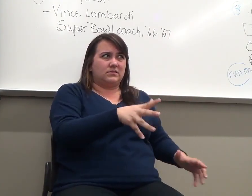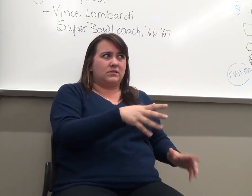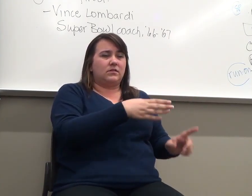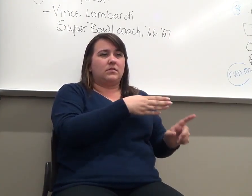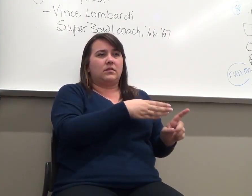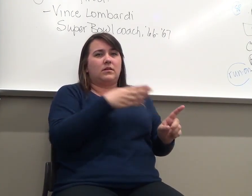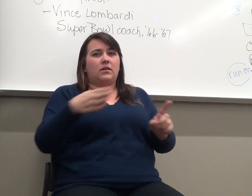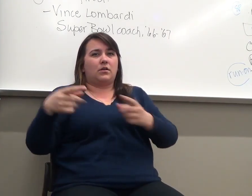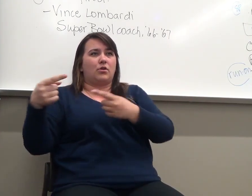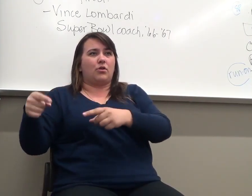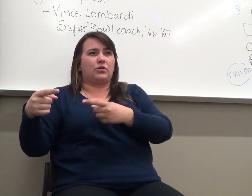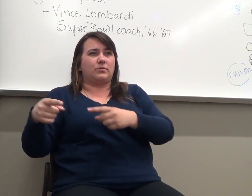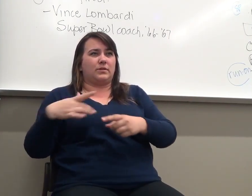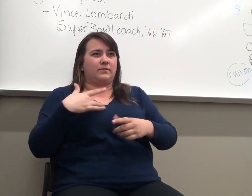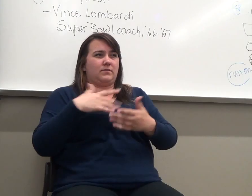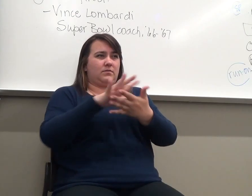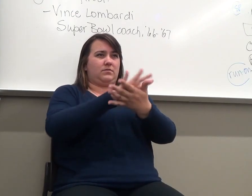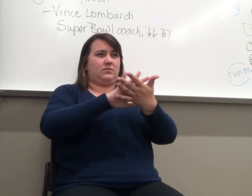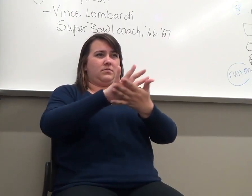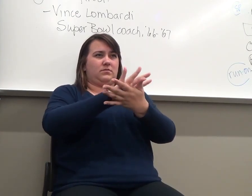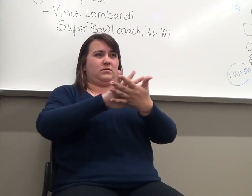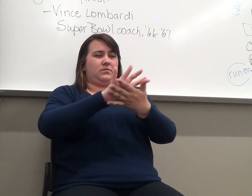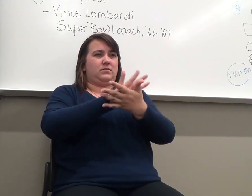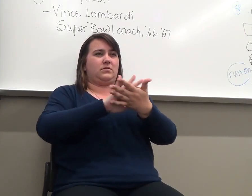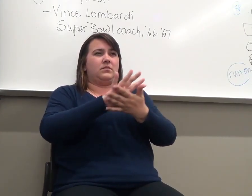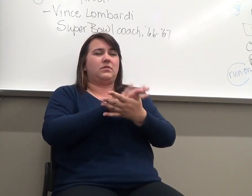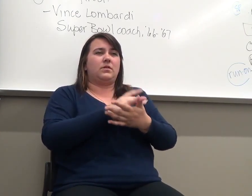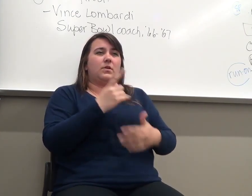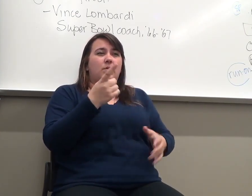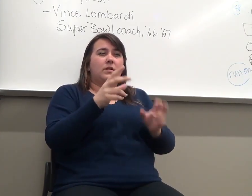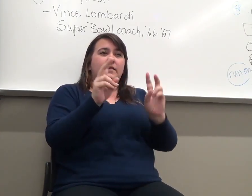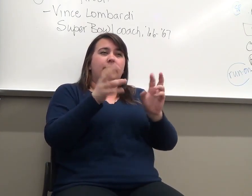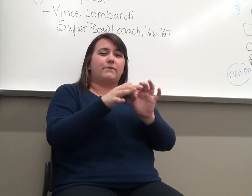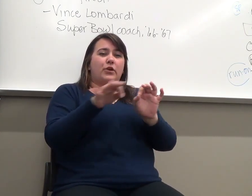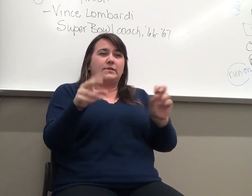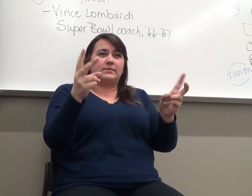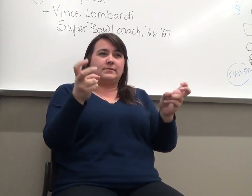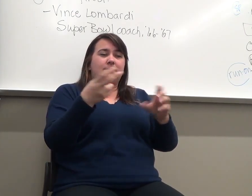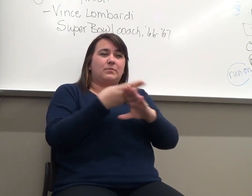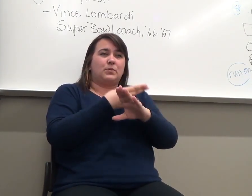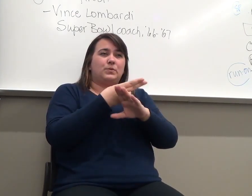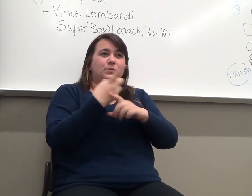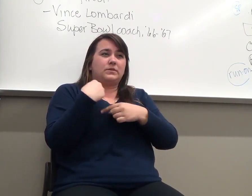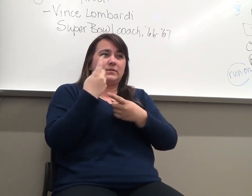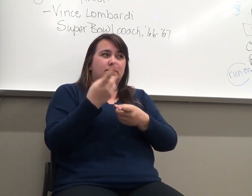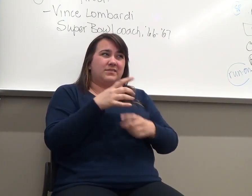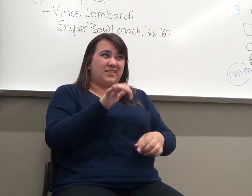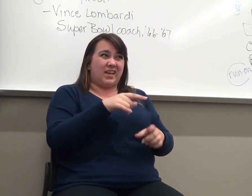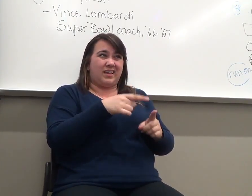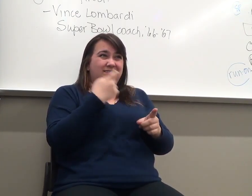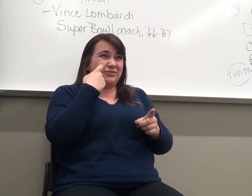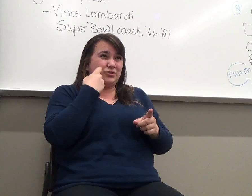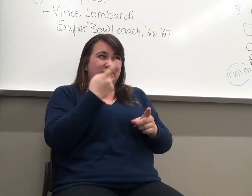that just how you felt? One of the phrases I've been using to some people is, that's just a statement of